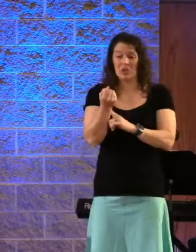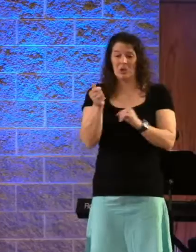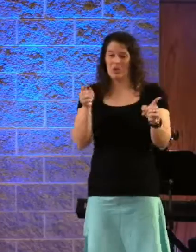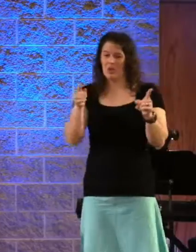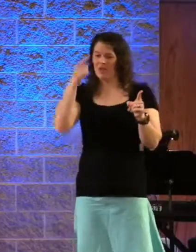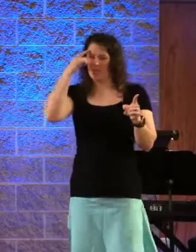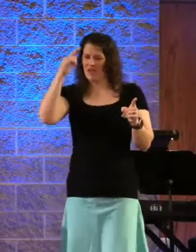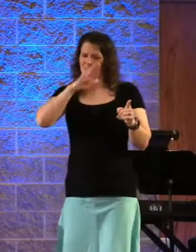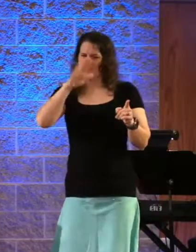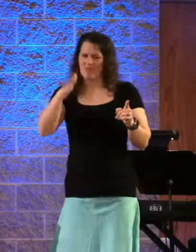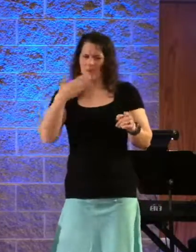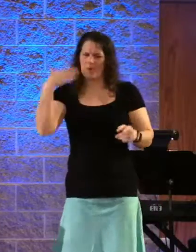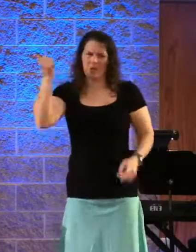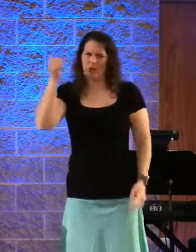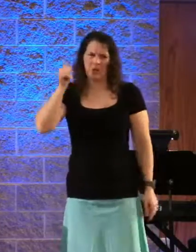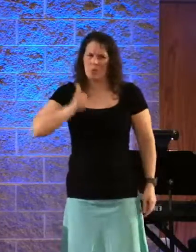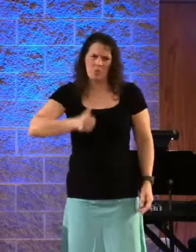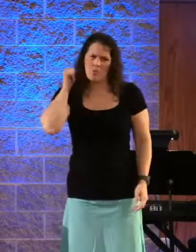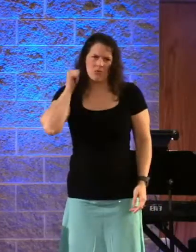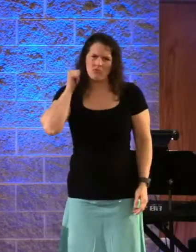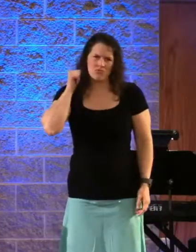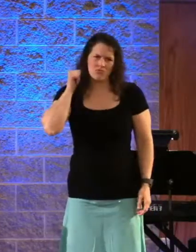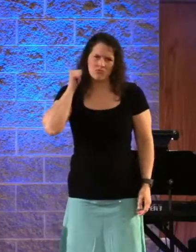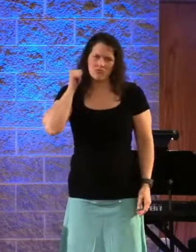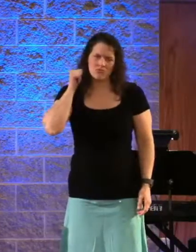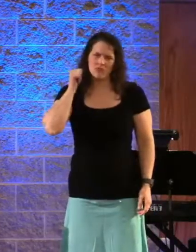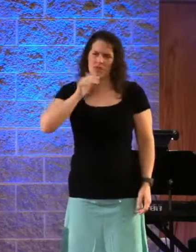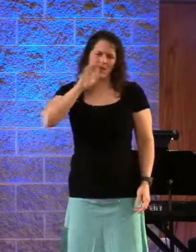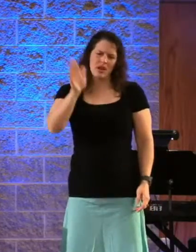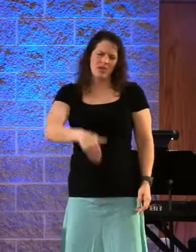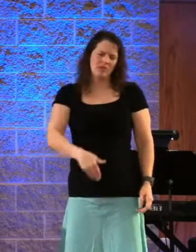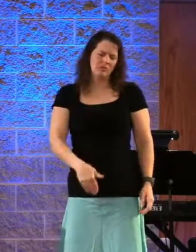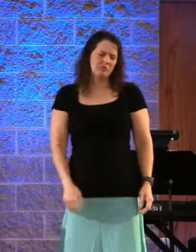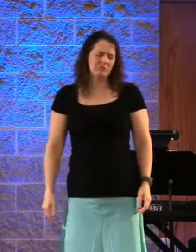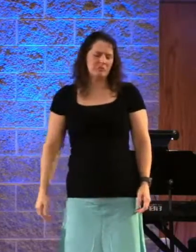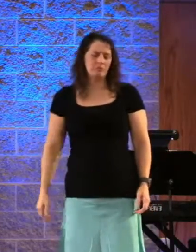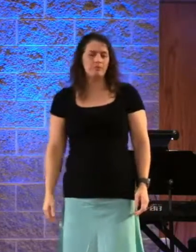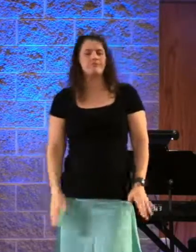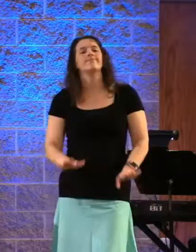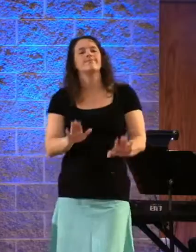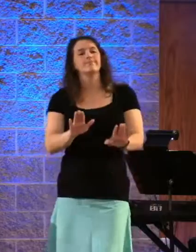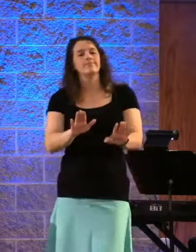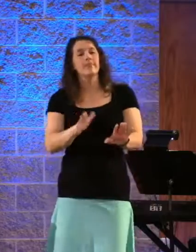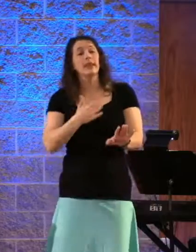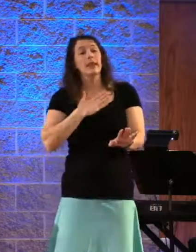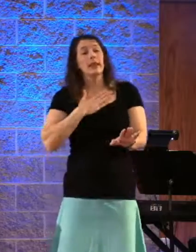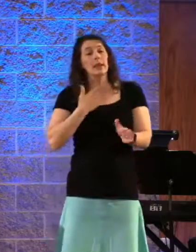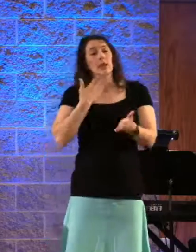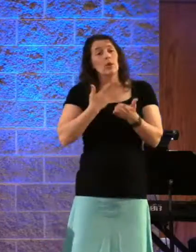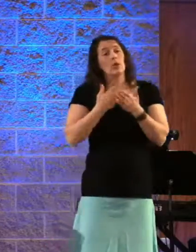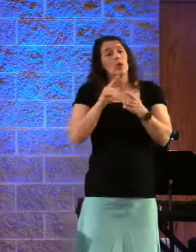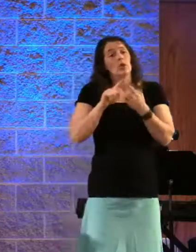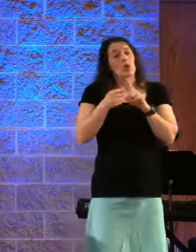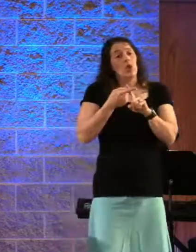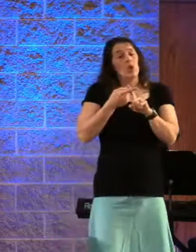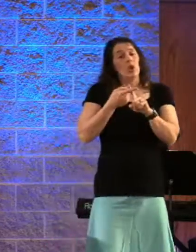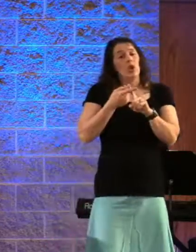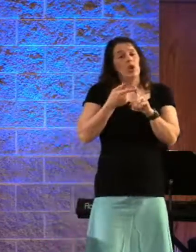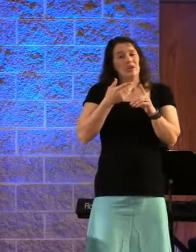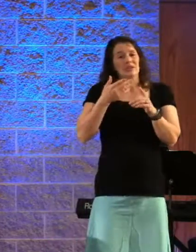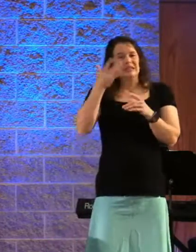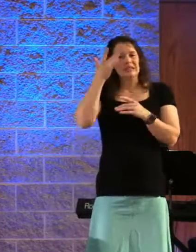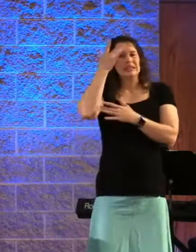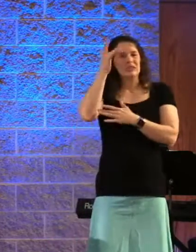get any better. It's never going to get any better. My good friend and a very wise Christian counselor